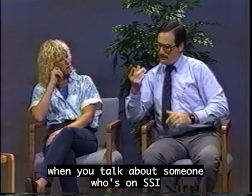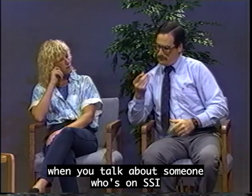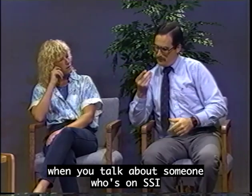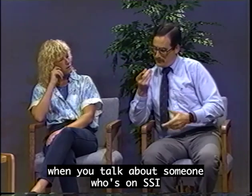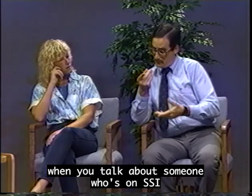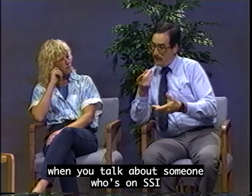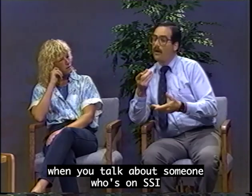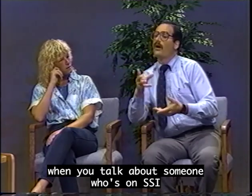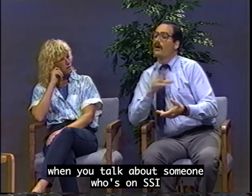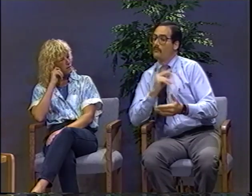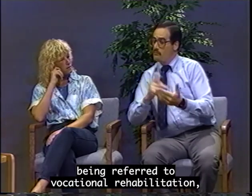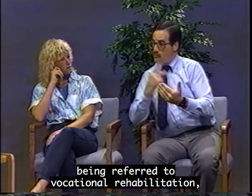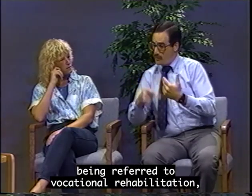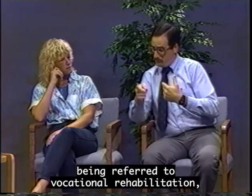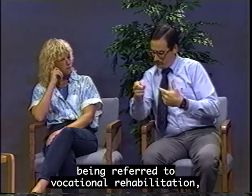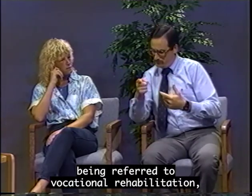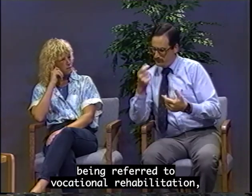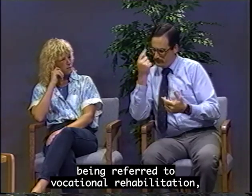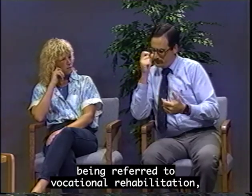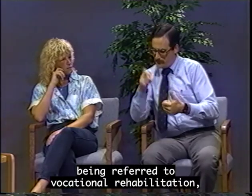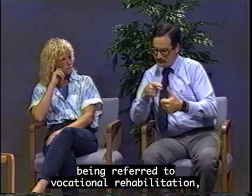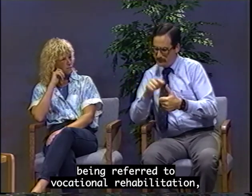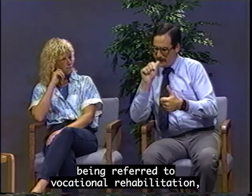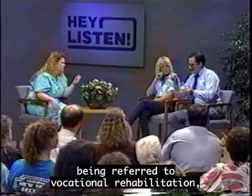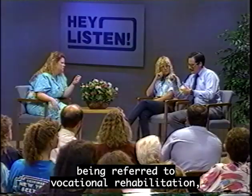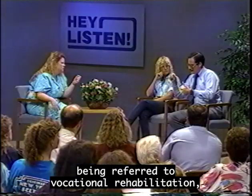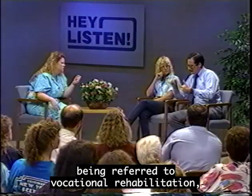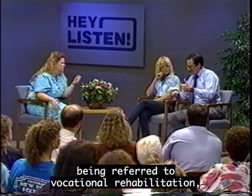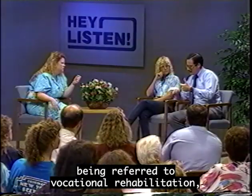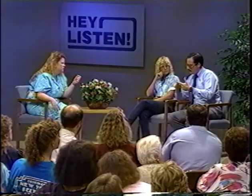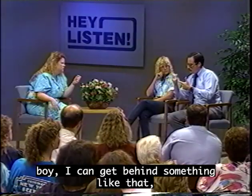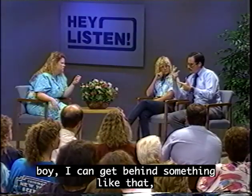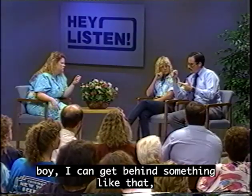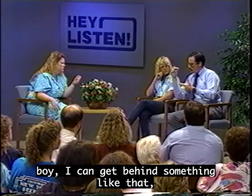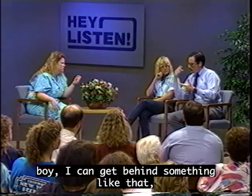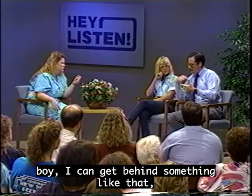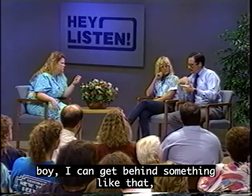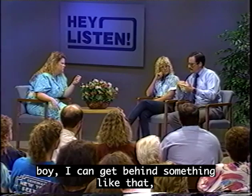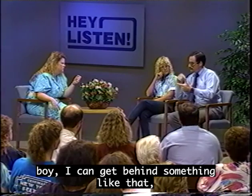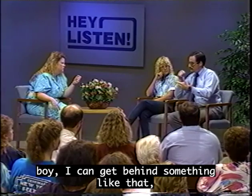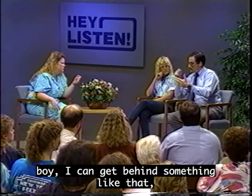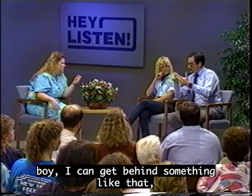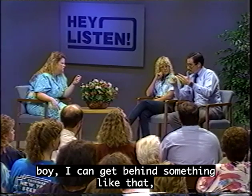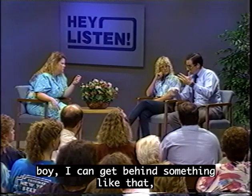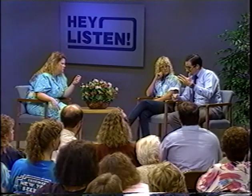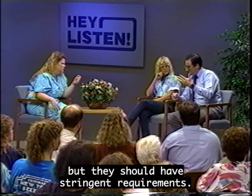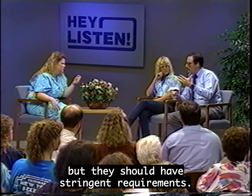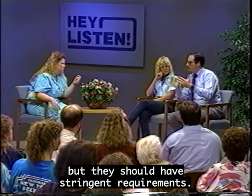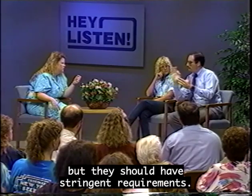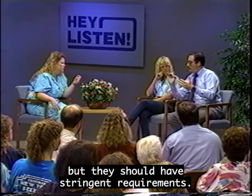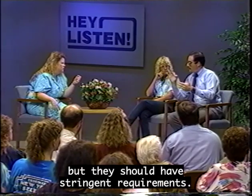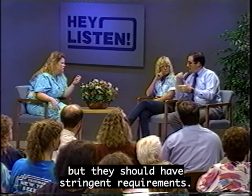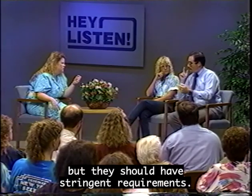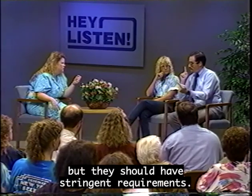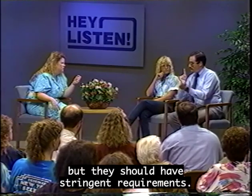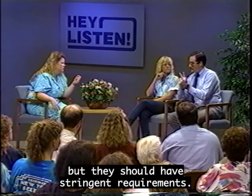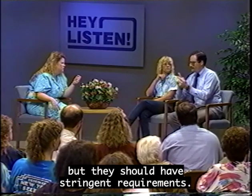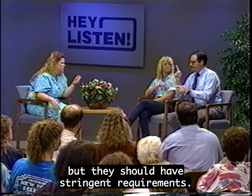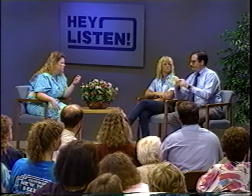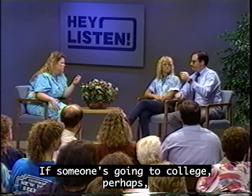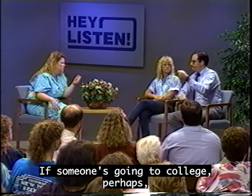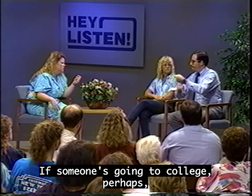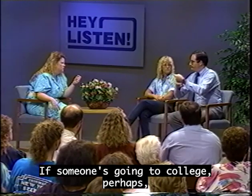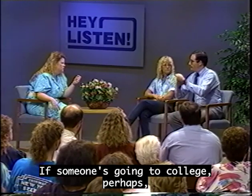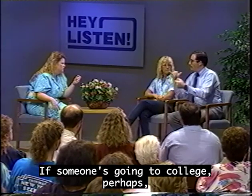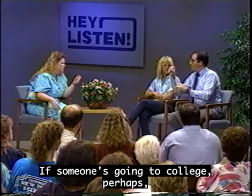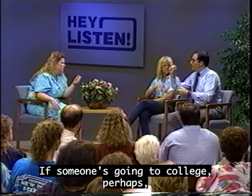You talk about someone who's on SSI being referred to vocational rehabilitation. Boy, I can get behind something like that, but they should have stringent